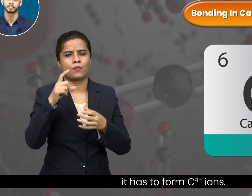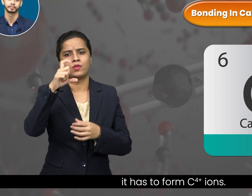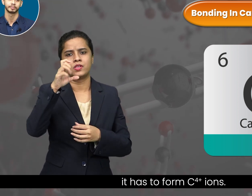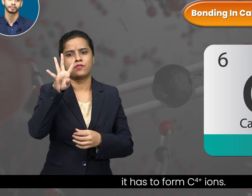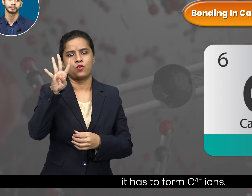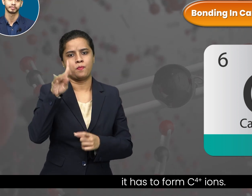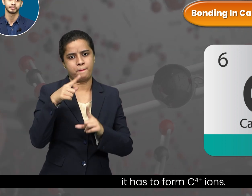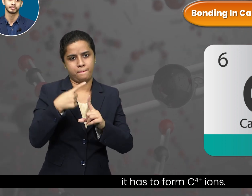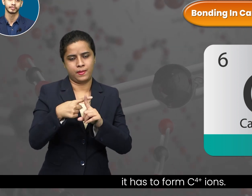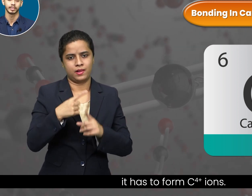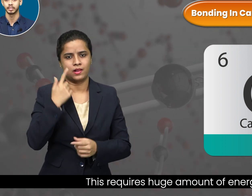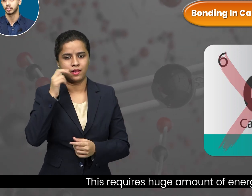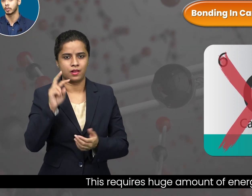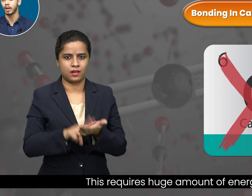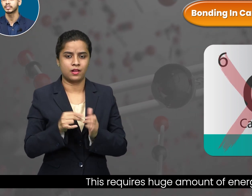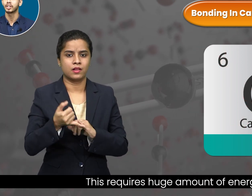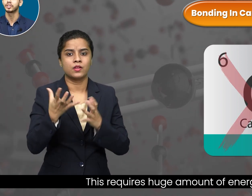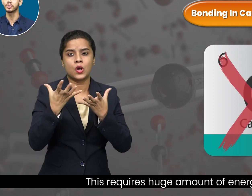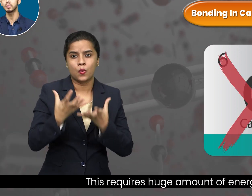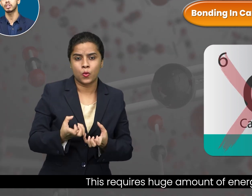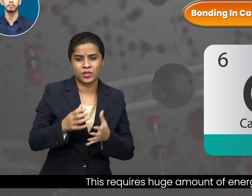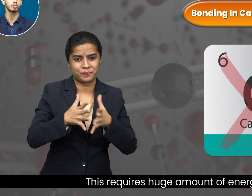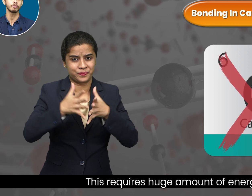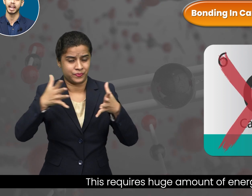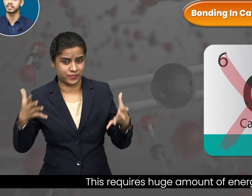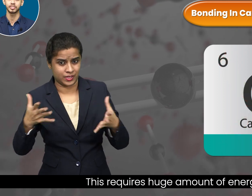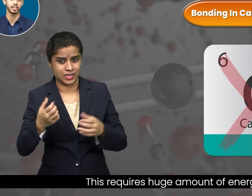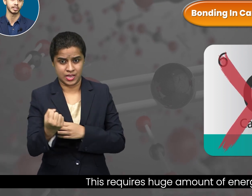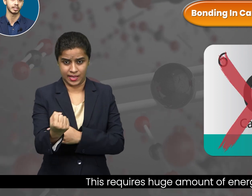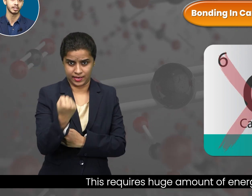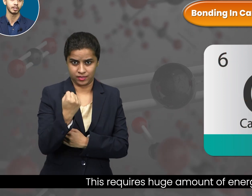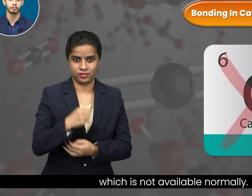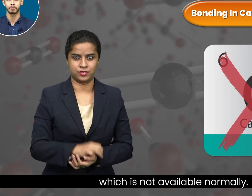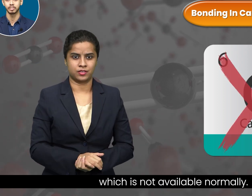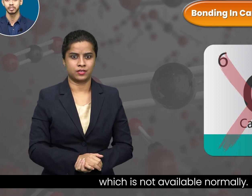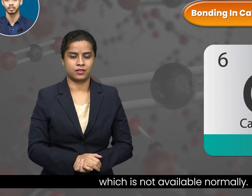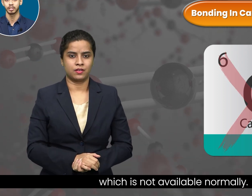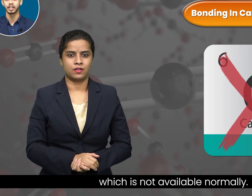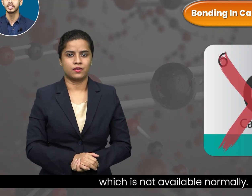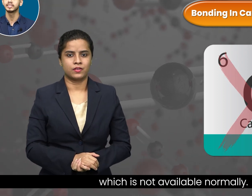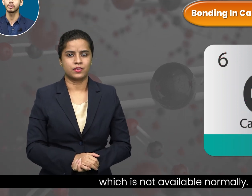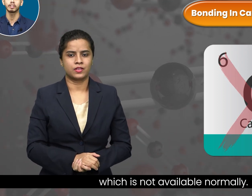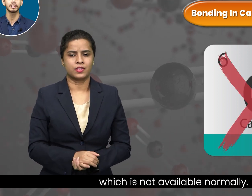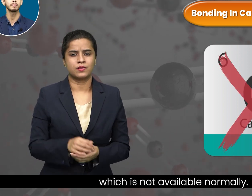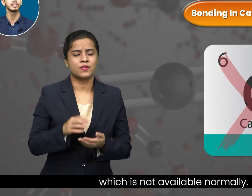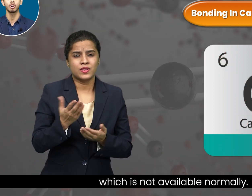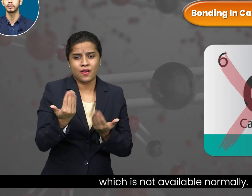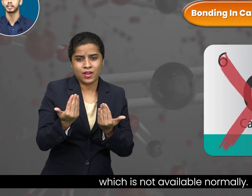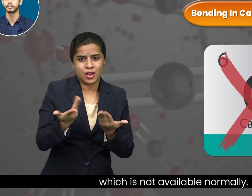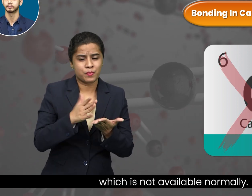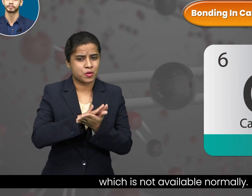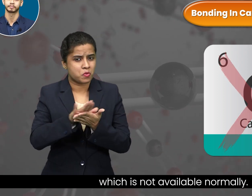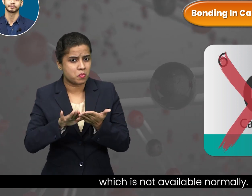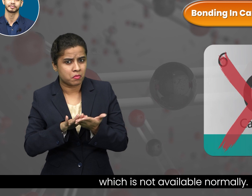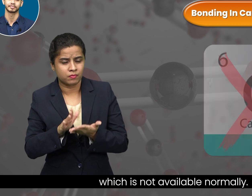ions. This requires huge amount of energy, which is not available